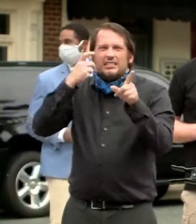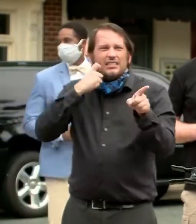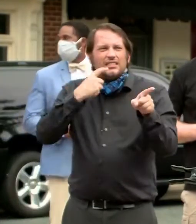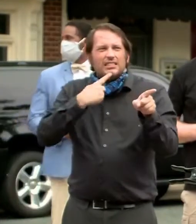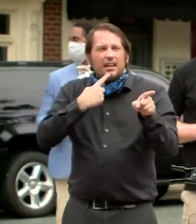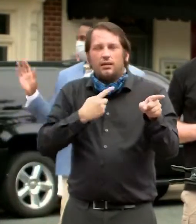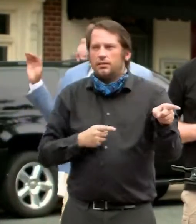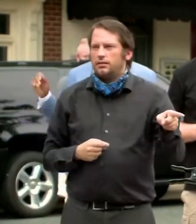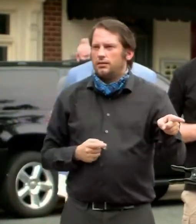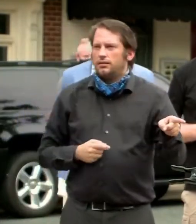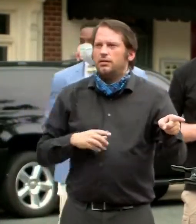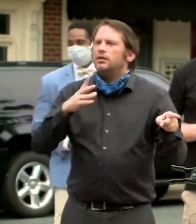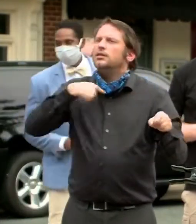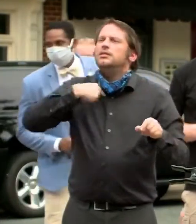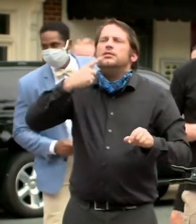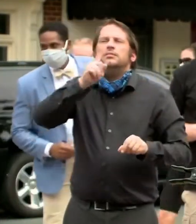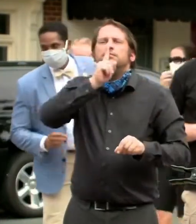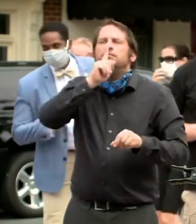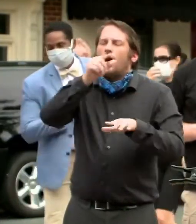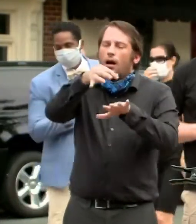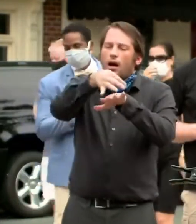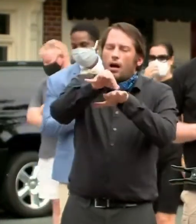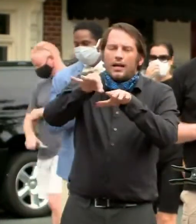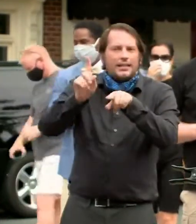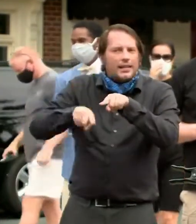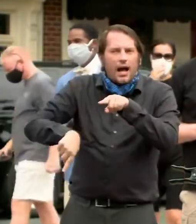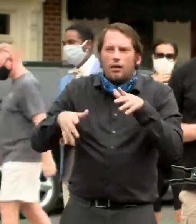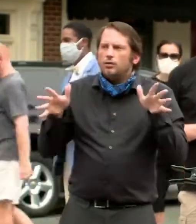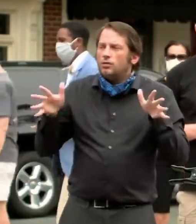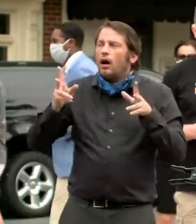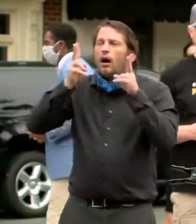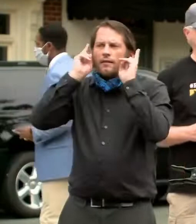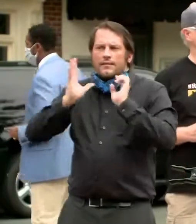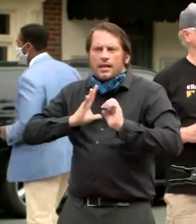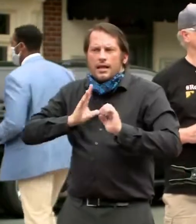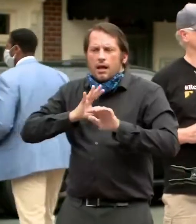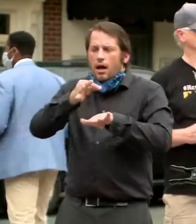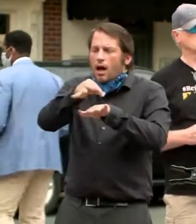I said no pedicures, no manicures. No. I